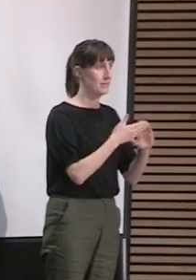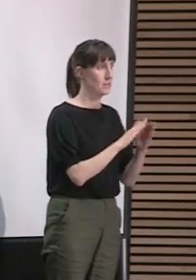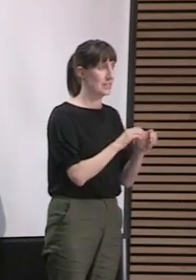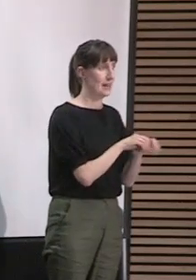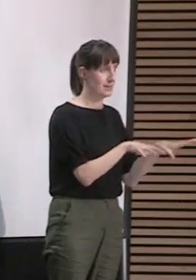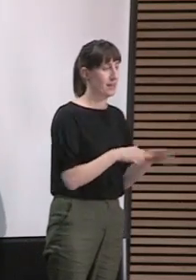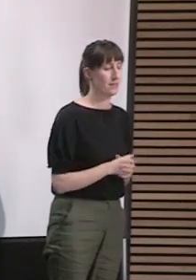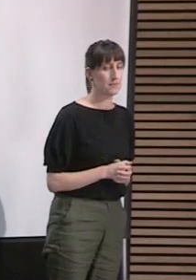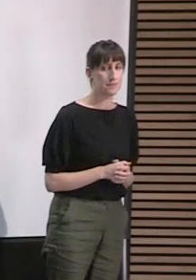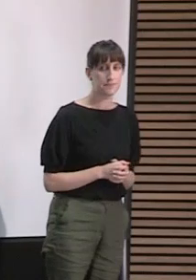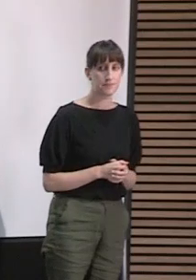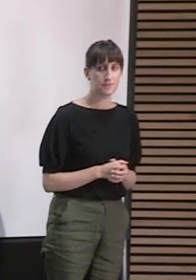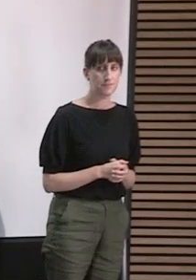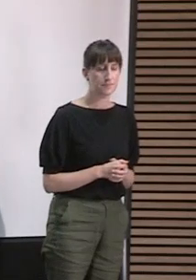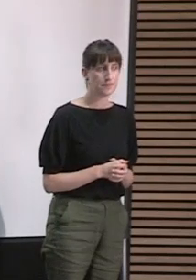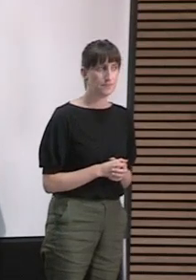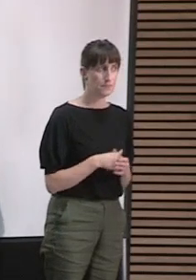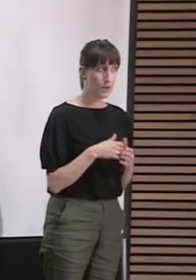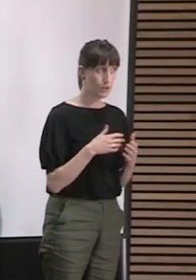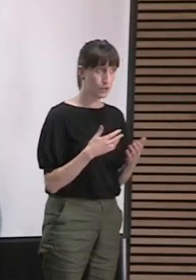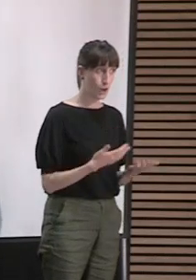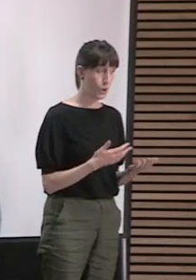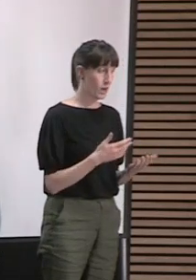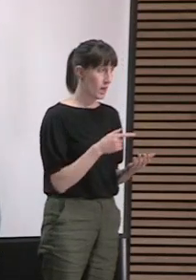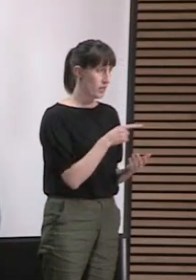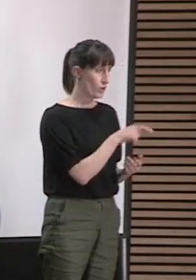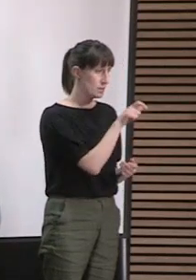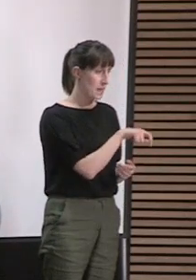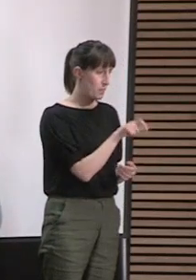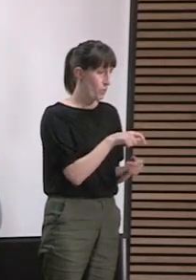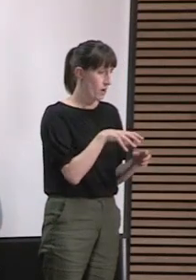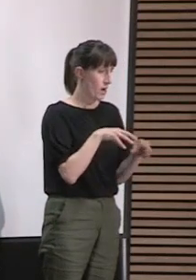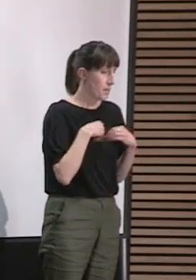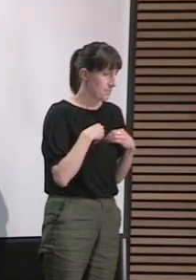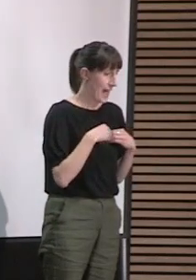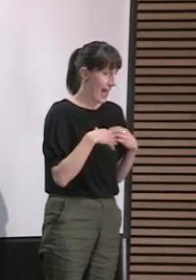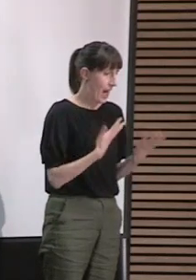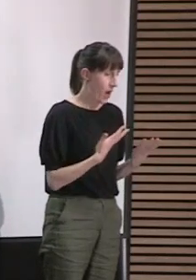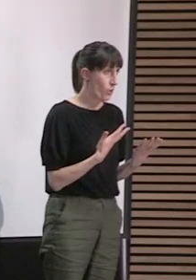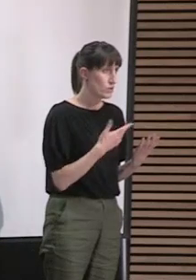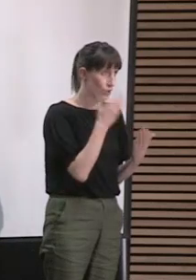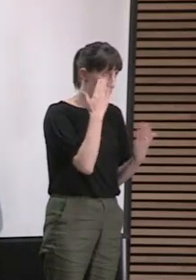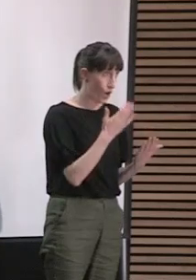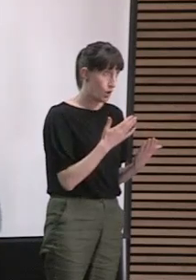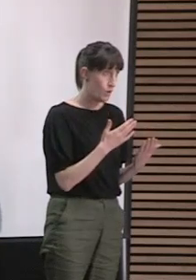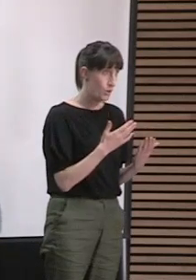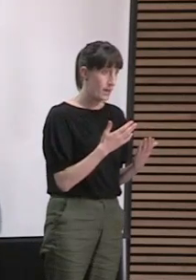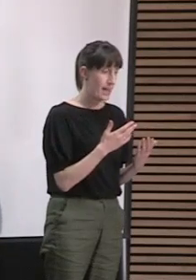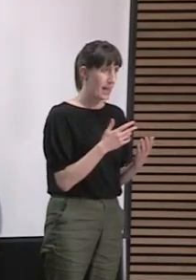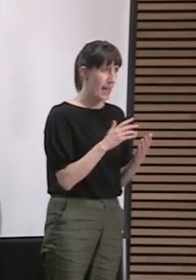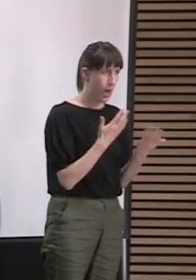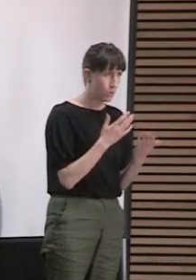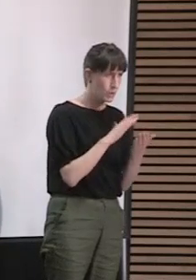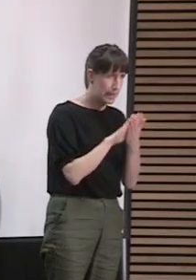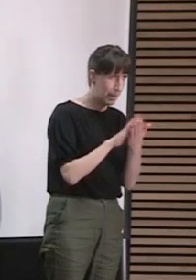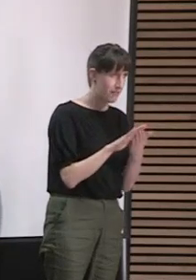at this point, though, is it that those links haven't been established, that you can't quite figure out how that happened? Well, I must say that particularly where we get